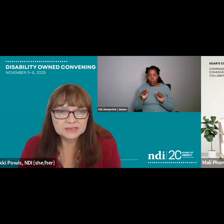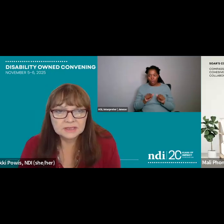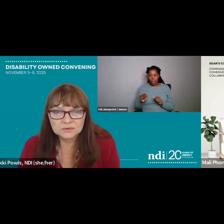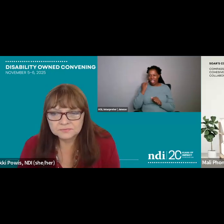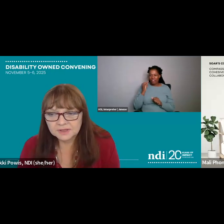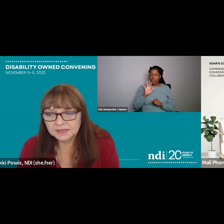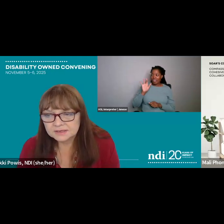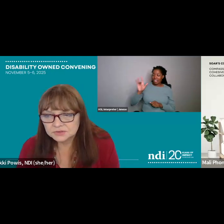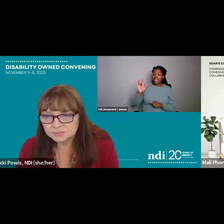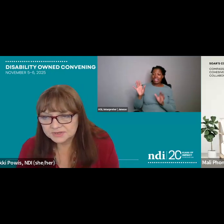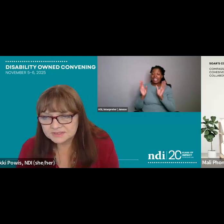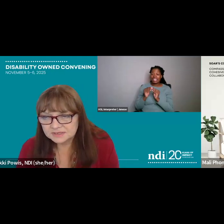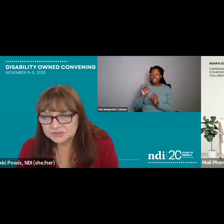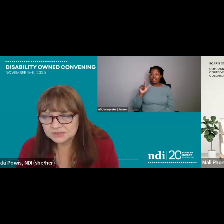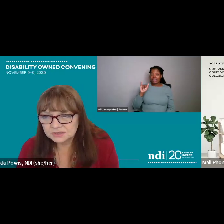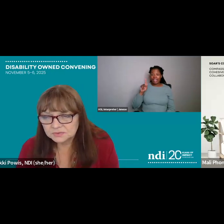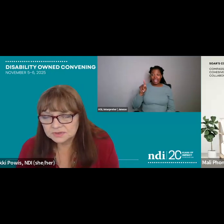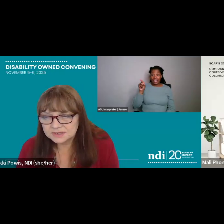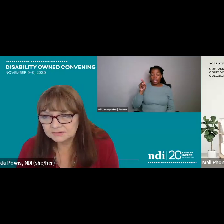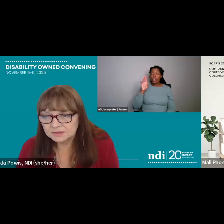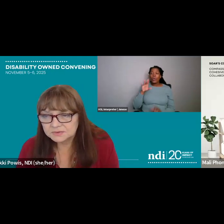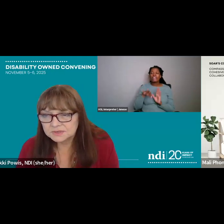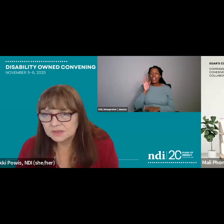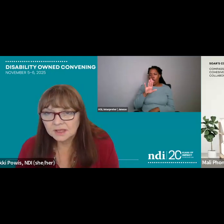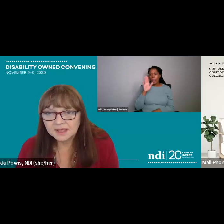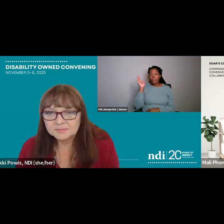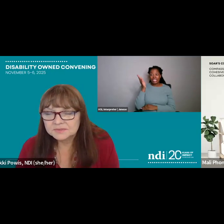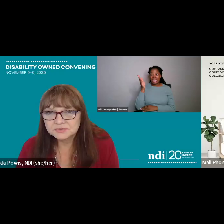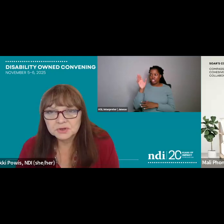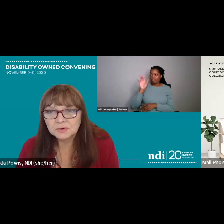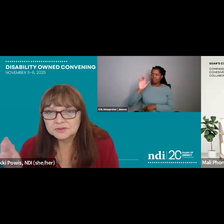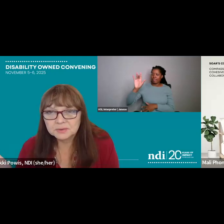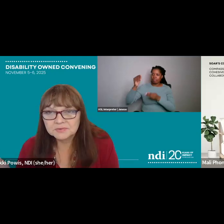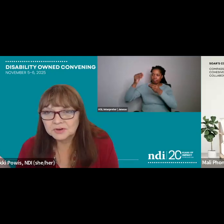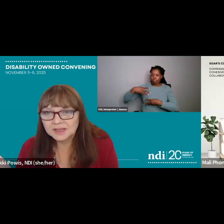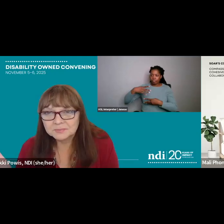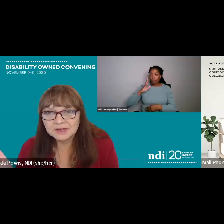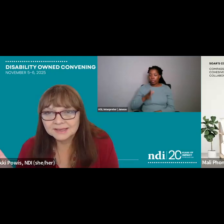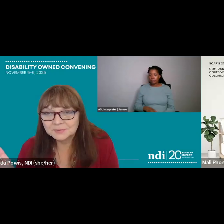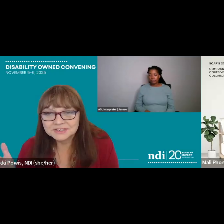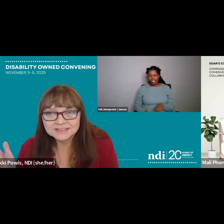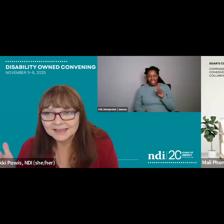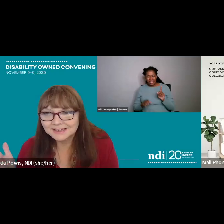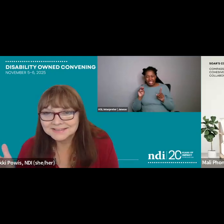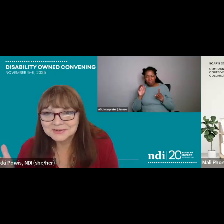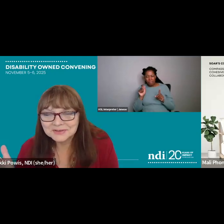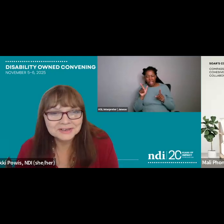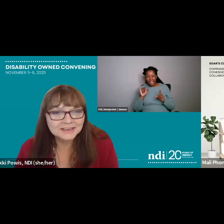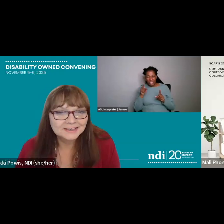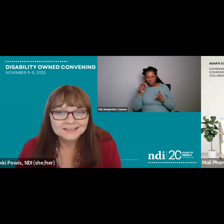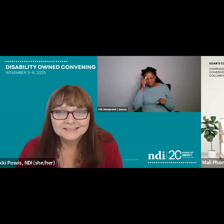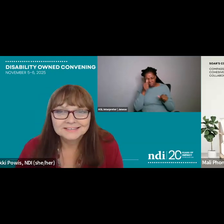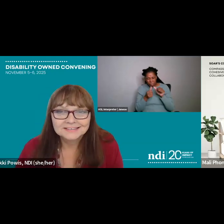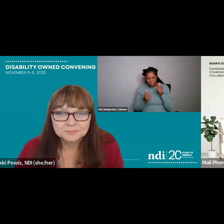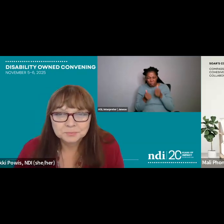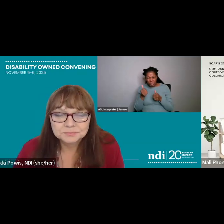session link, you'll find her presentation that you can download. Do you know off the top of your head, Marley, which slide it's